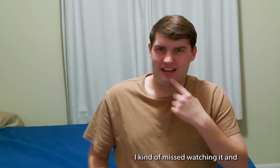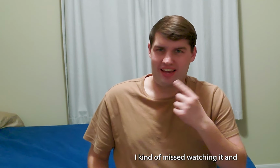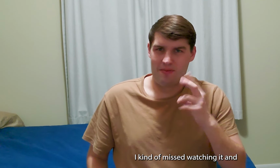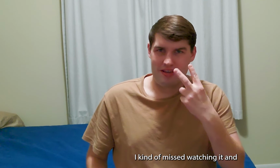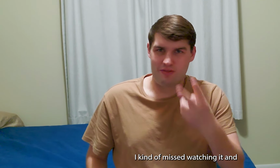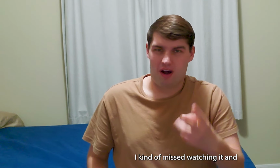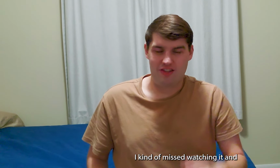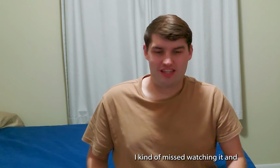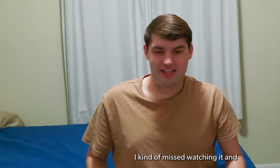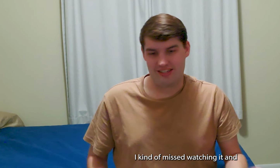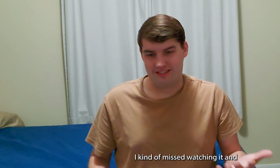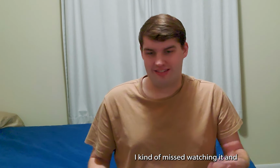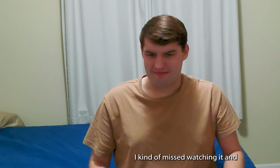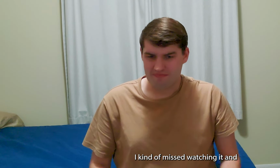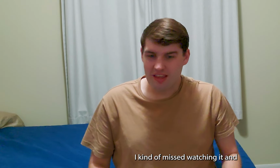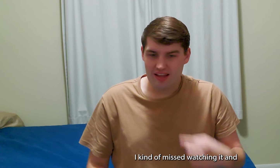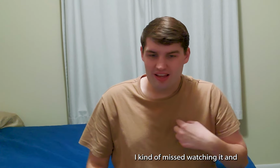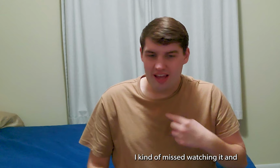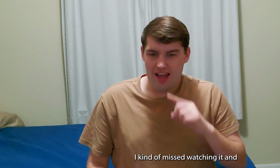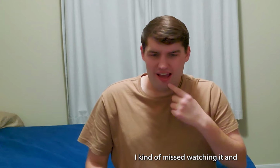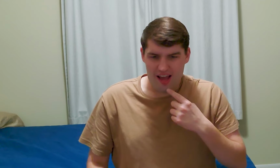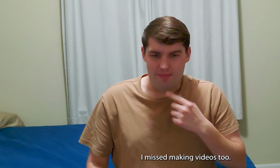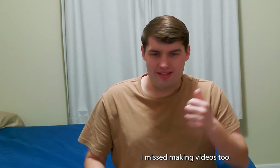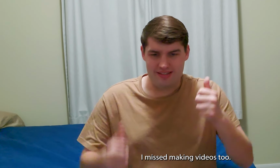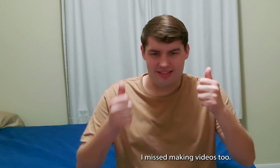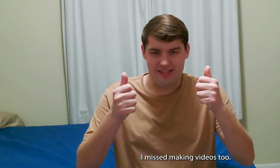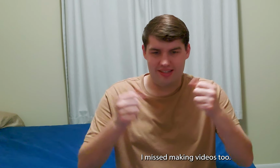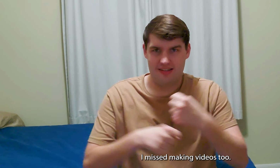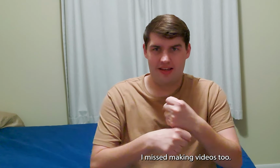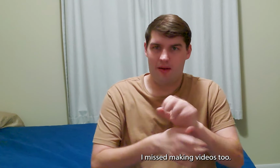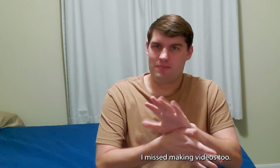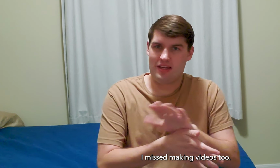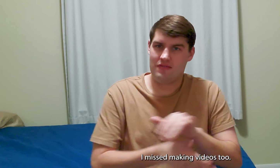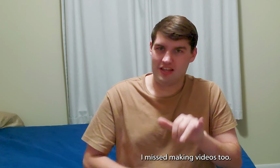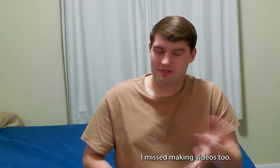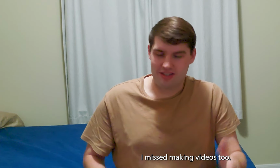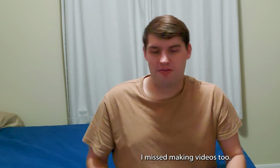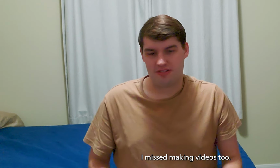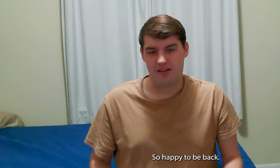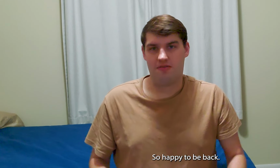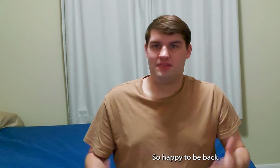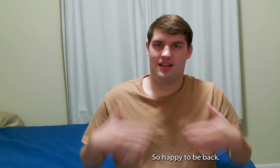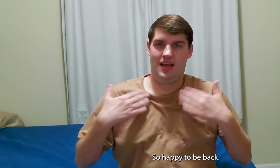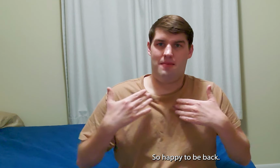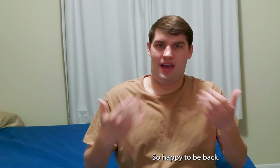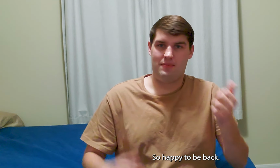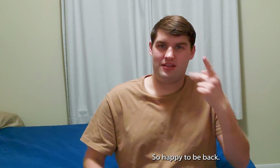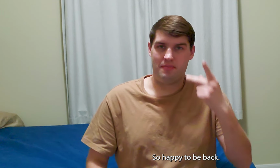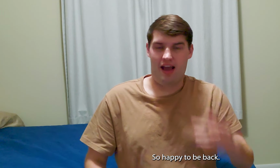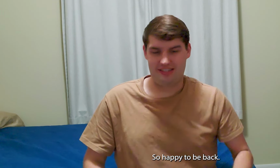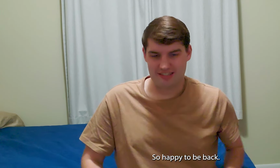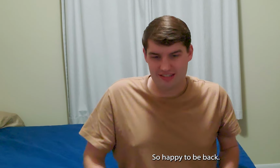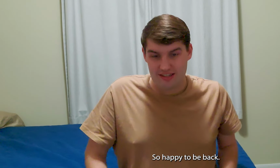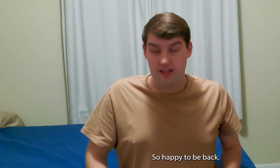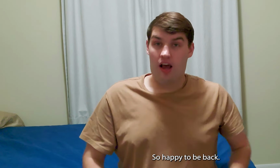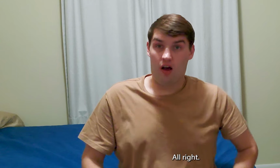I kind of missed watching it, and I missed making videos too, so happy to be back.